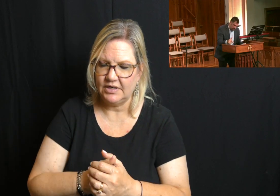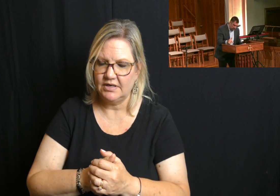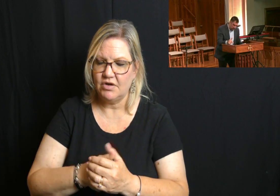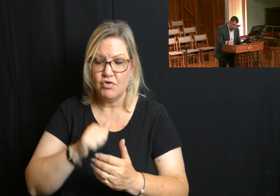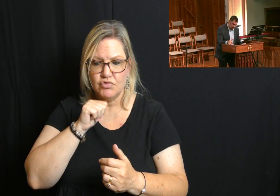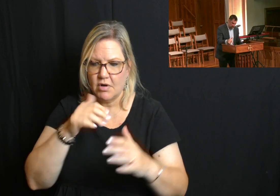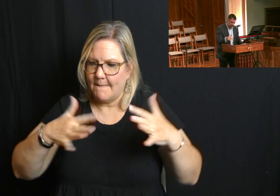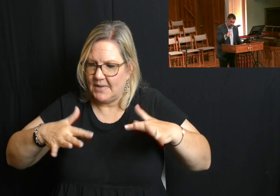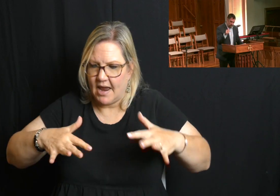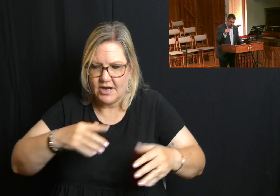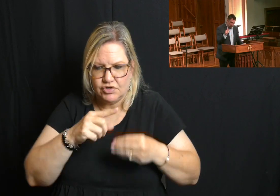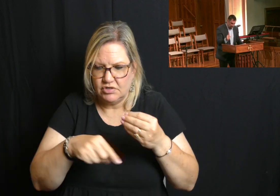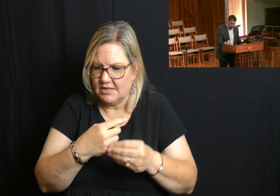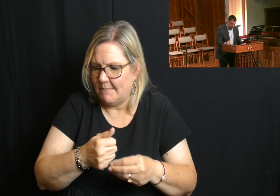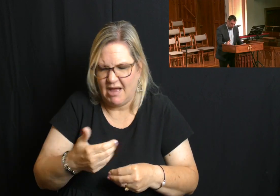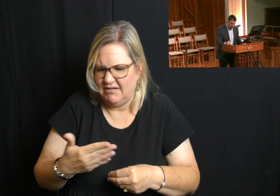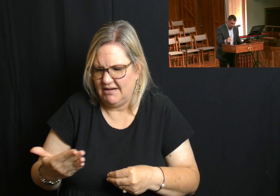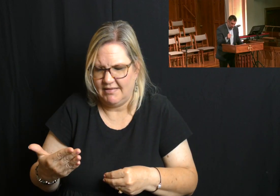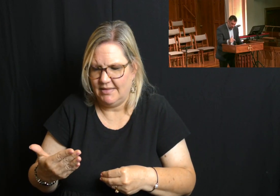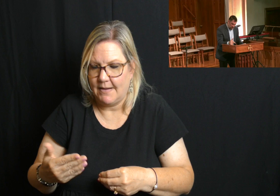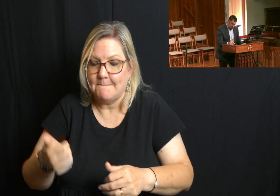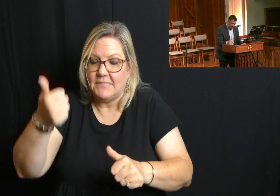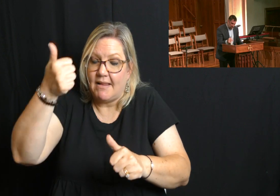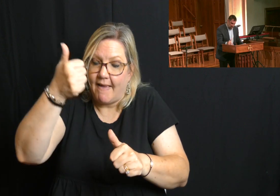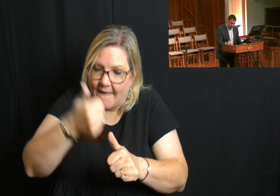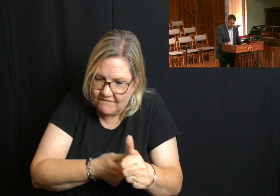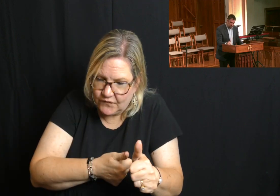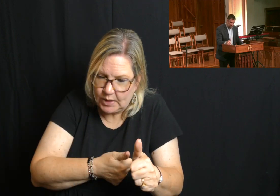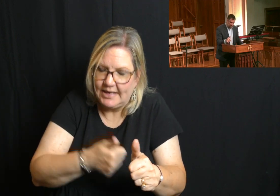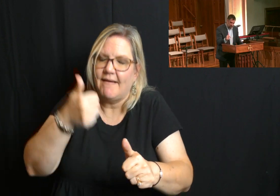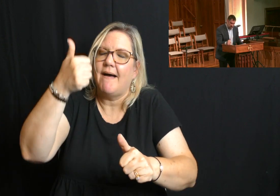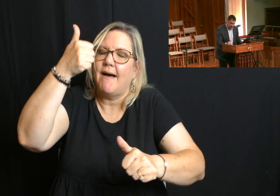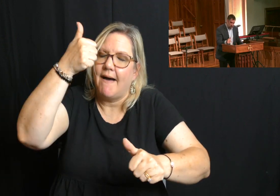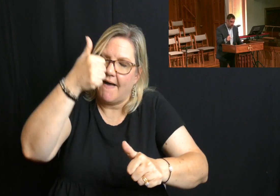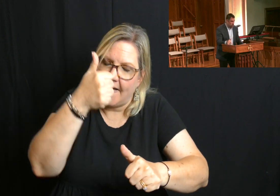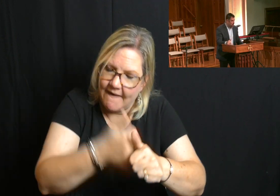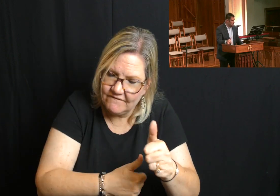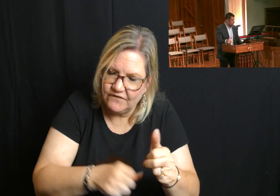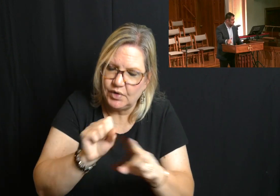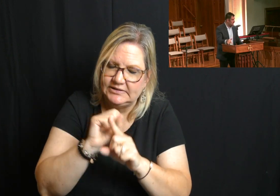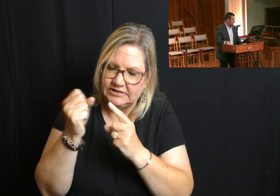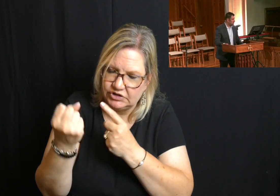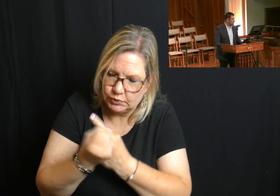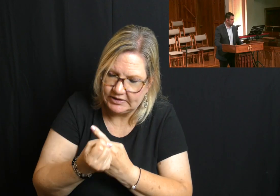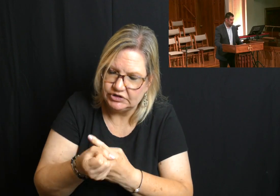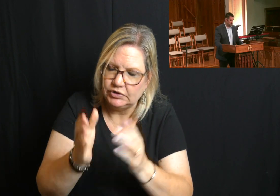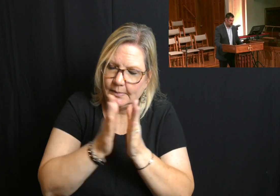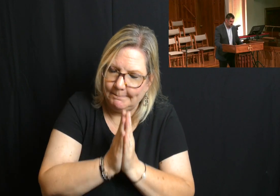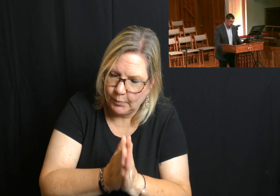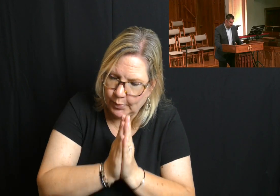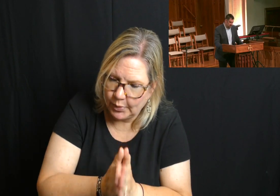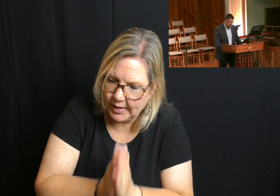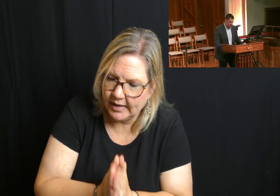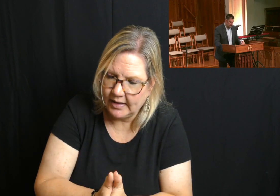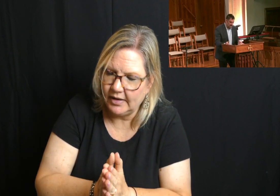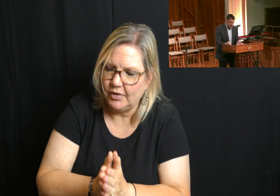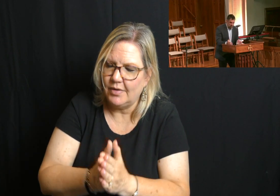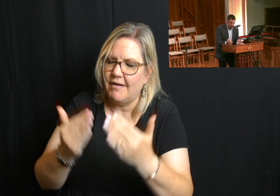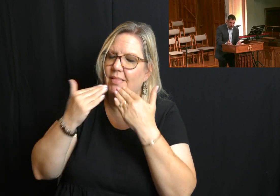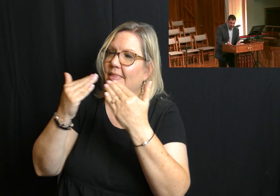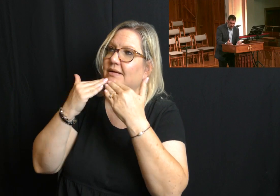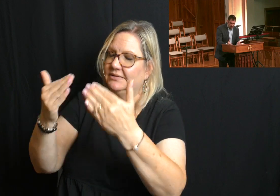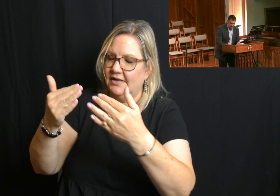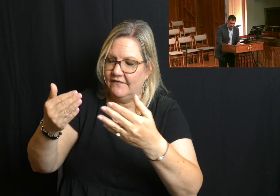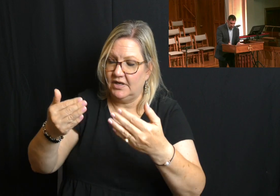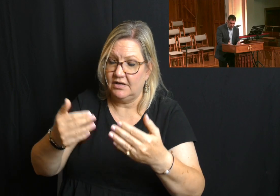every situation, by prayer, petition, and thanksgiving, present your requests to God." Present your requests to God. "And